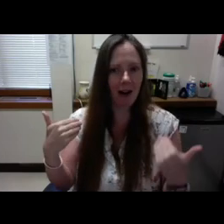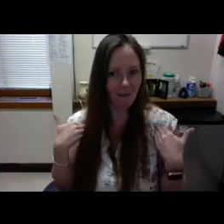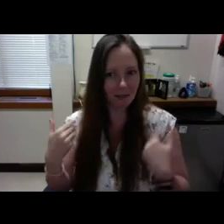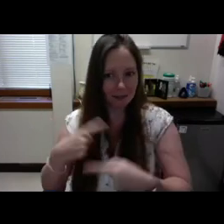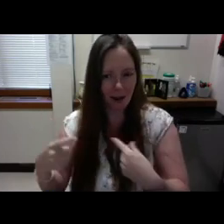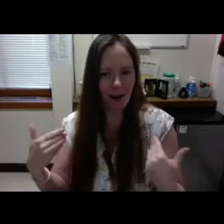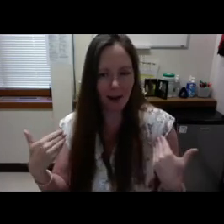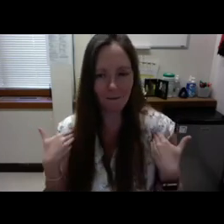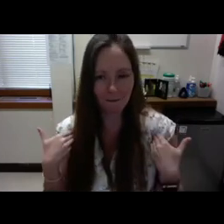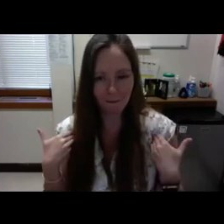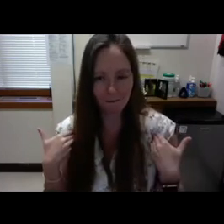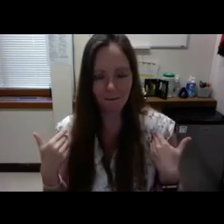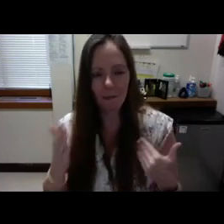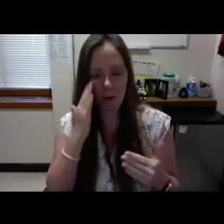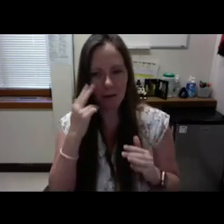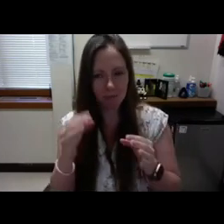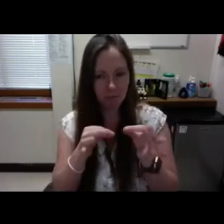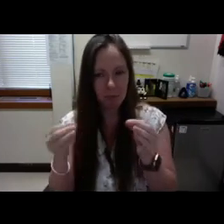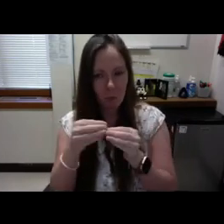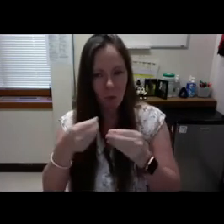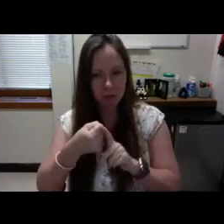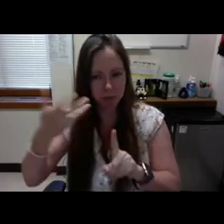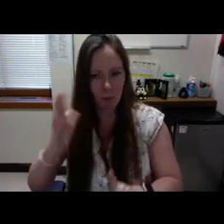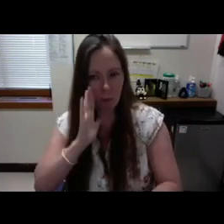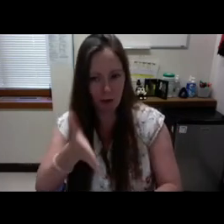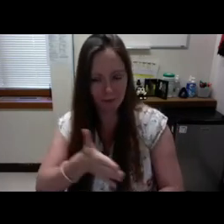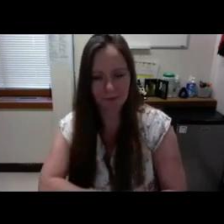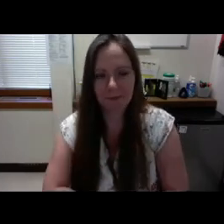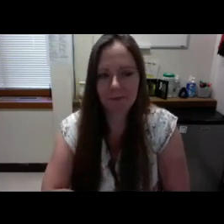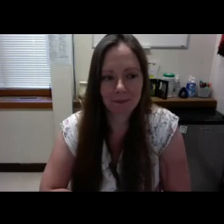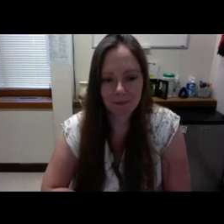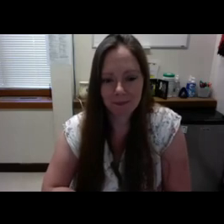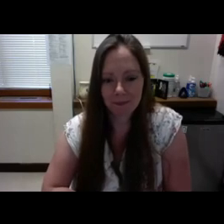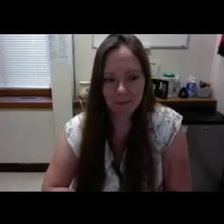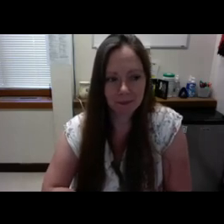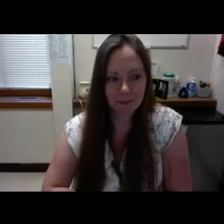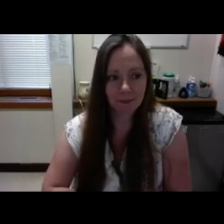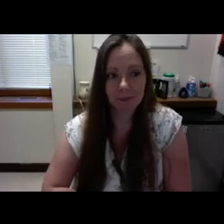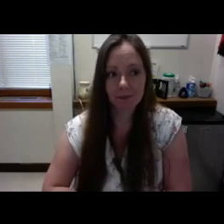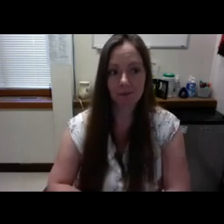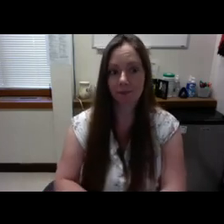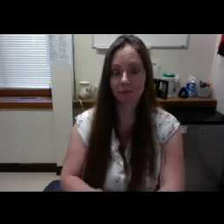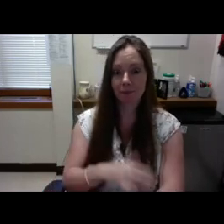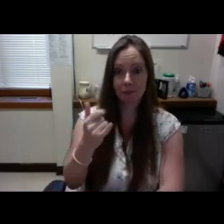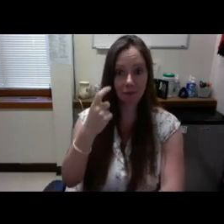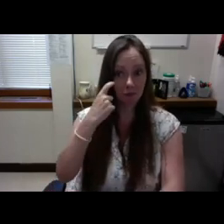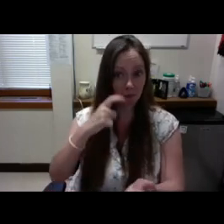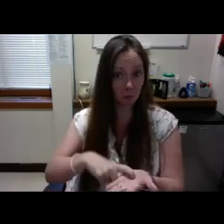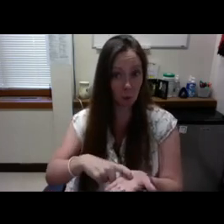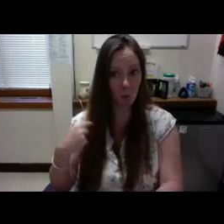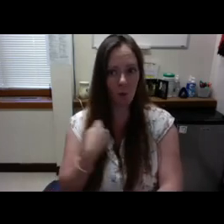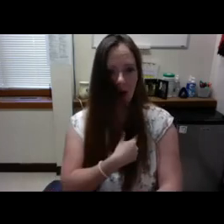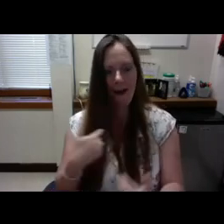but that's not true. There are, we finger spell sign. Finger spell words that do have signs, and we'll talk about